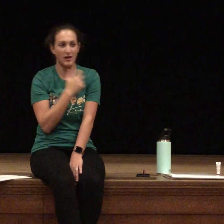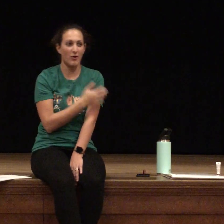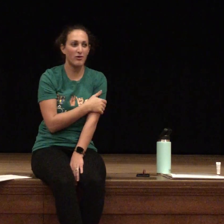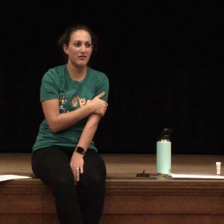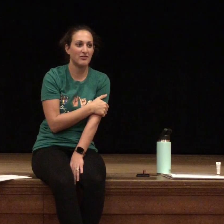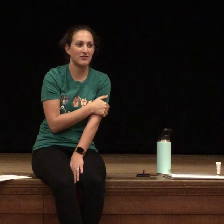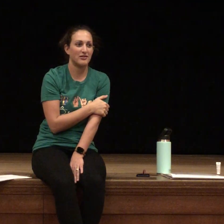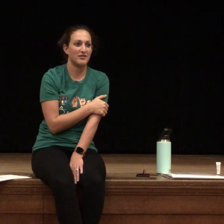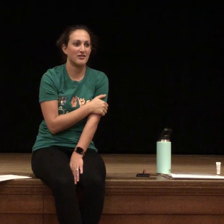Yellow.